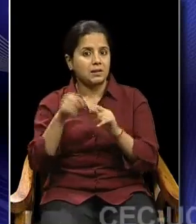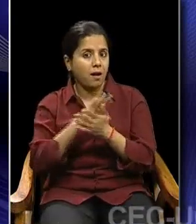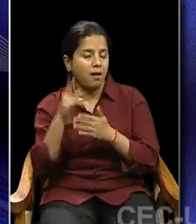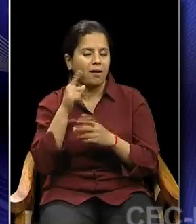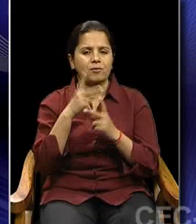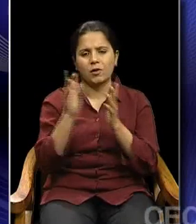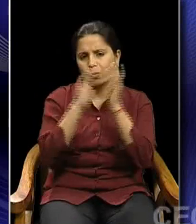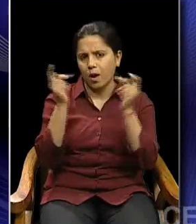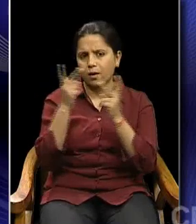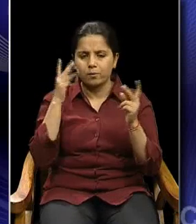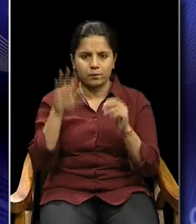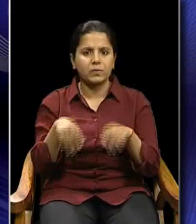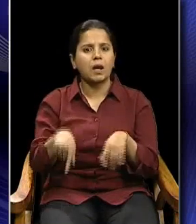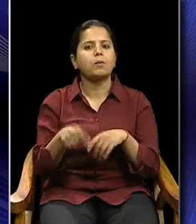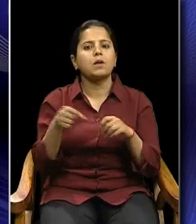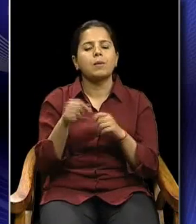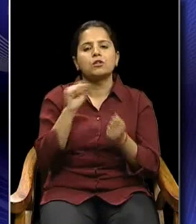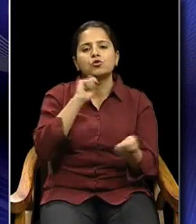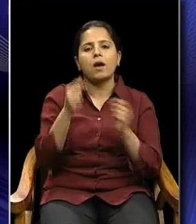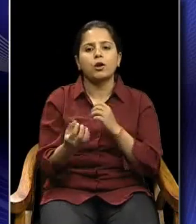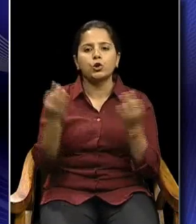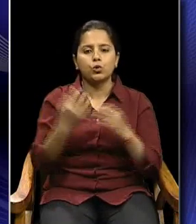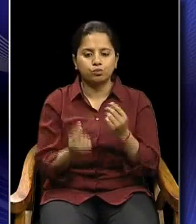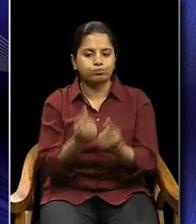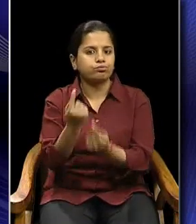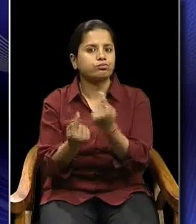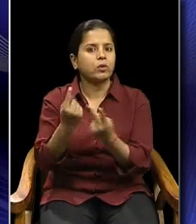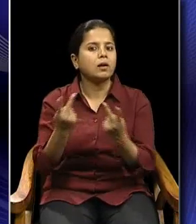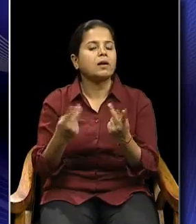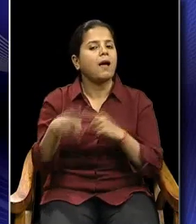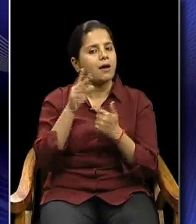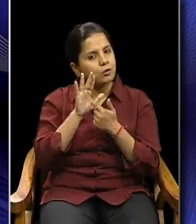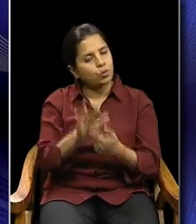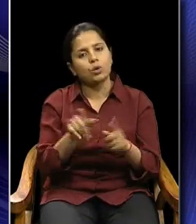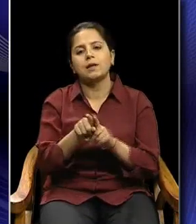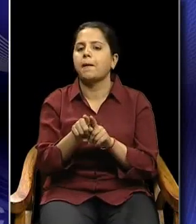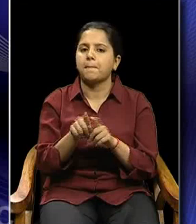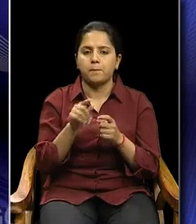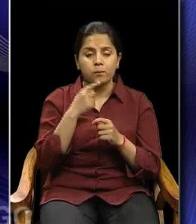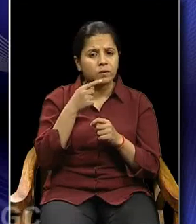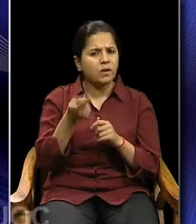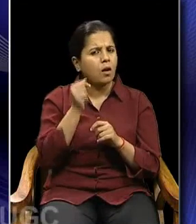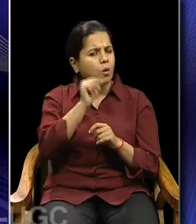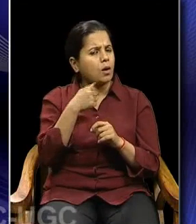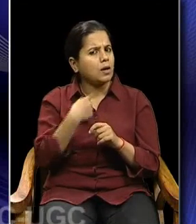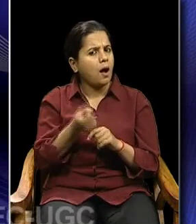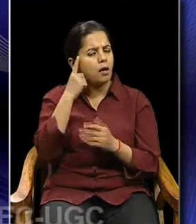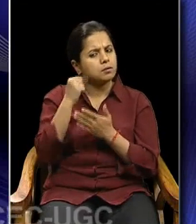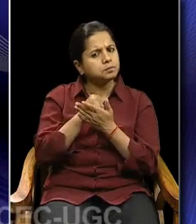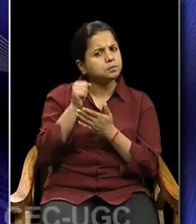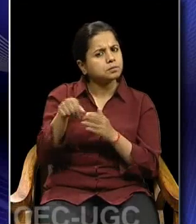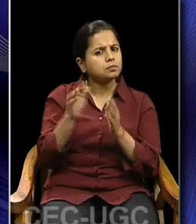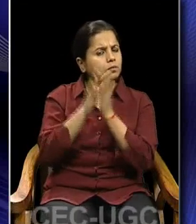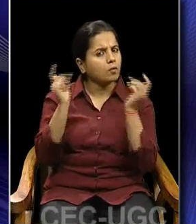new season and new crops as well. So when we tend to understand these festivals,